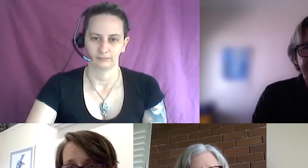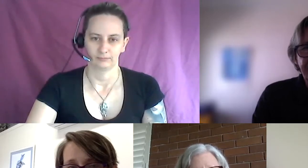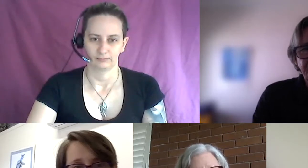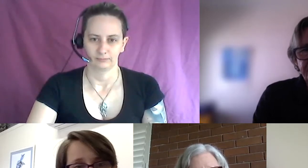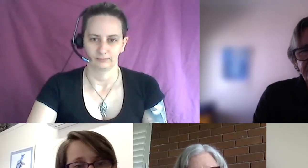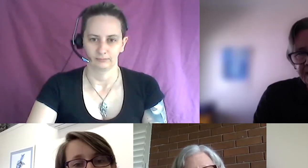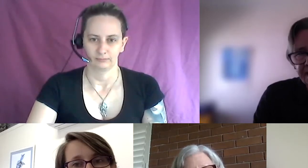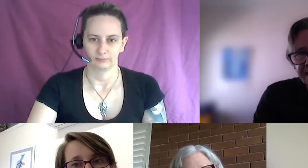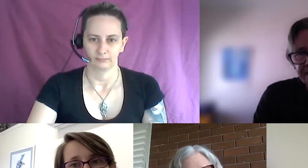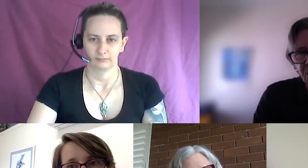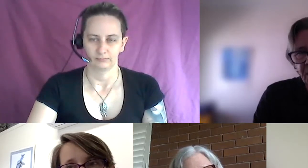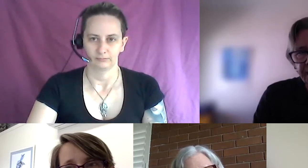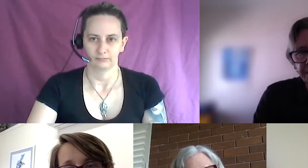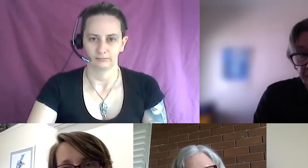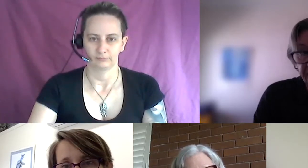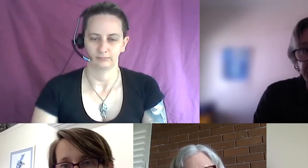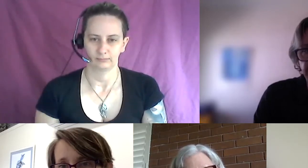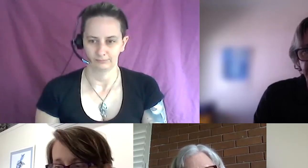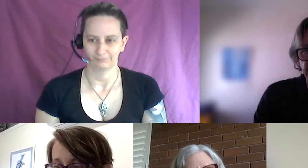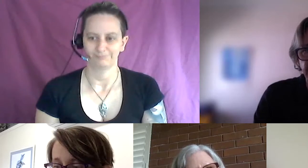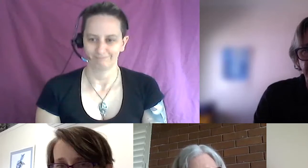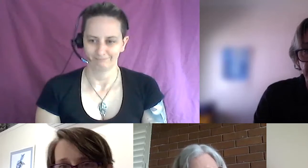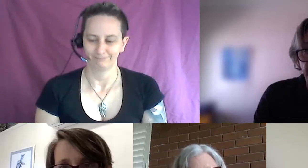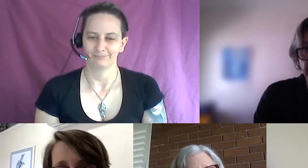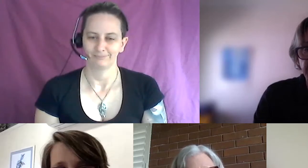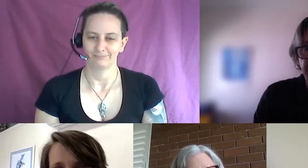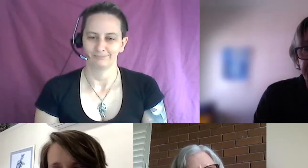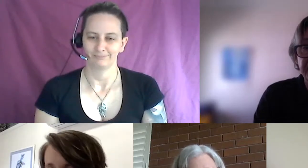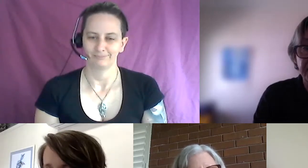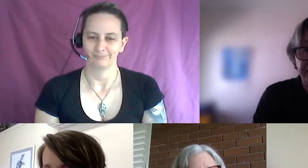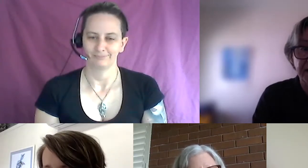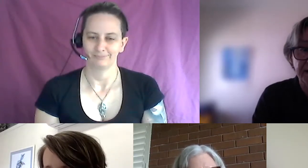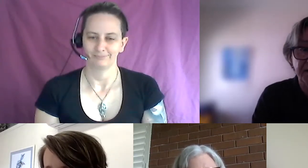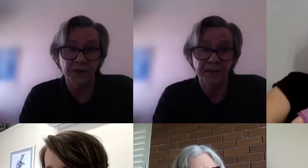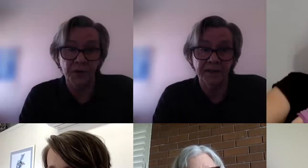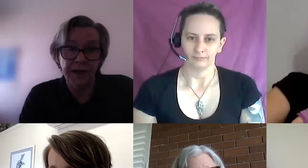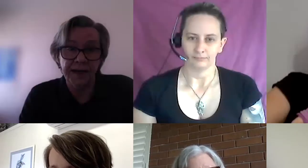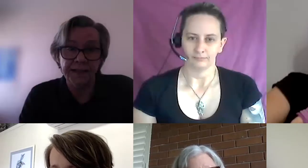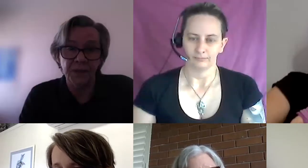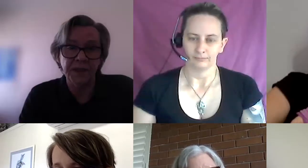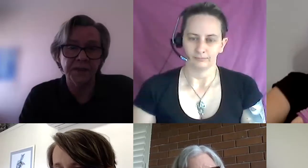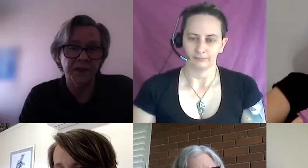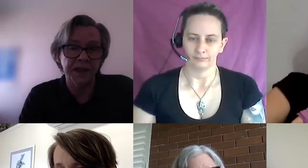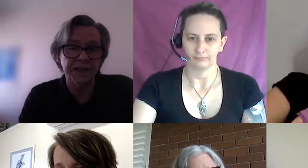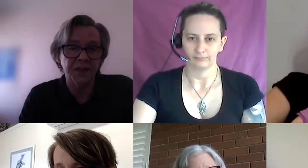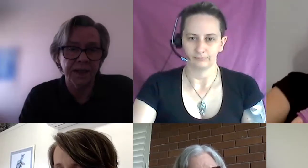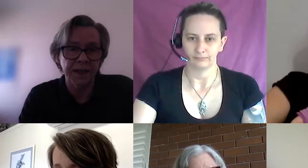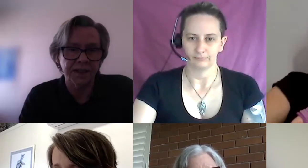And baby signing is quite big in America, and I think in the UK as well. I don't think it's quite so